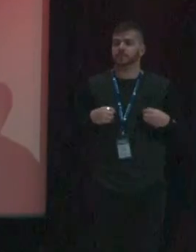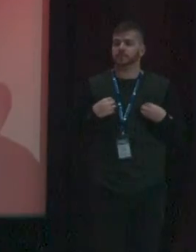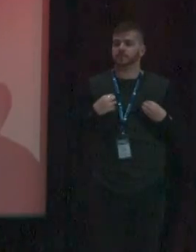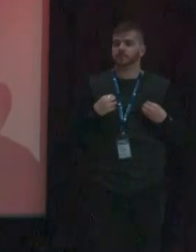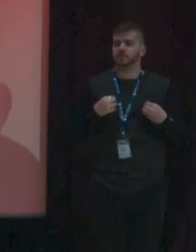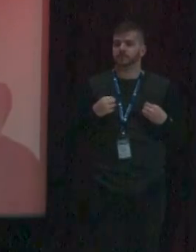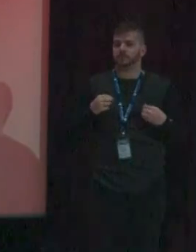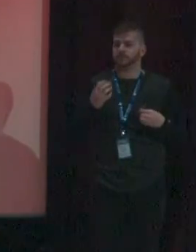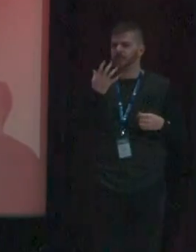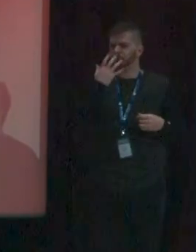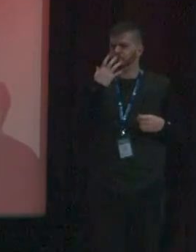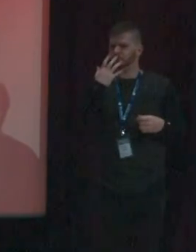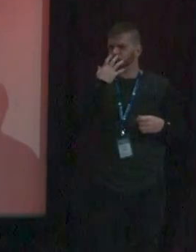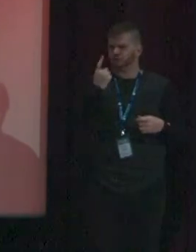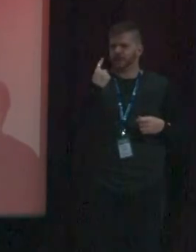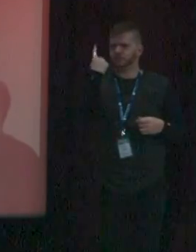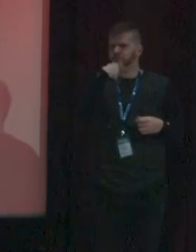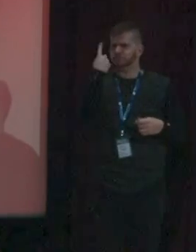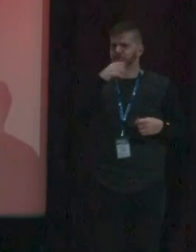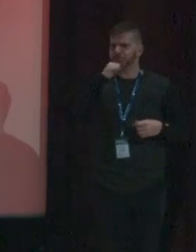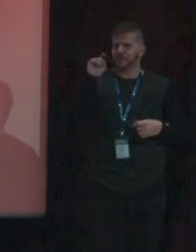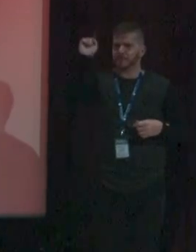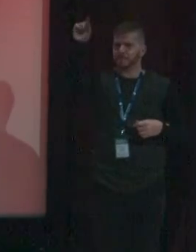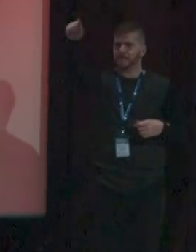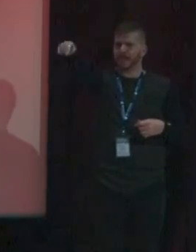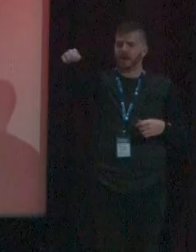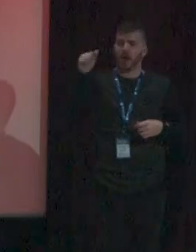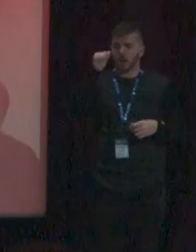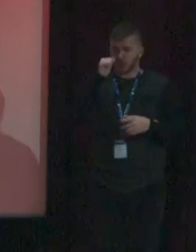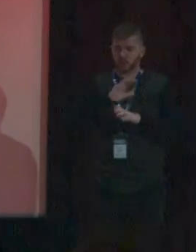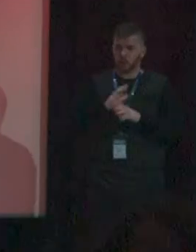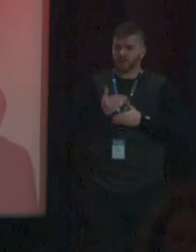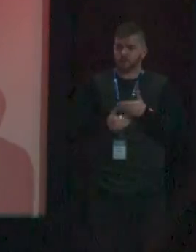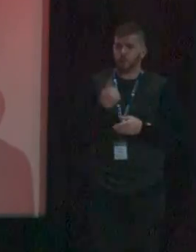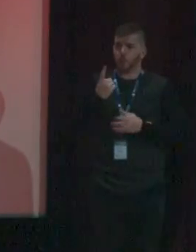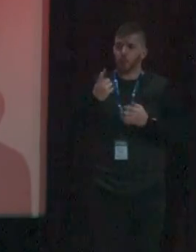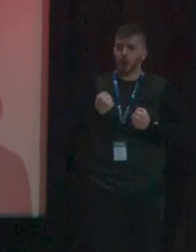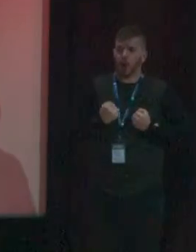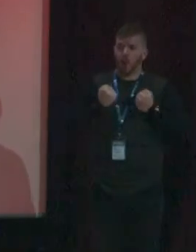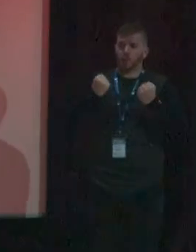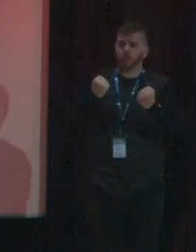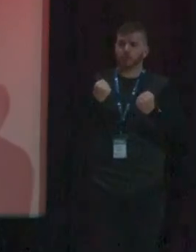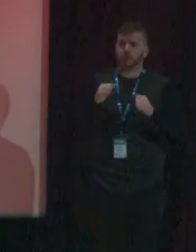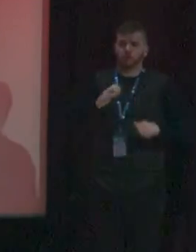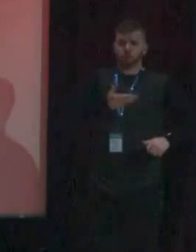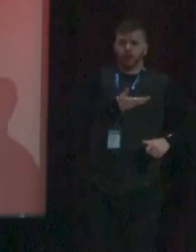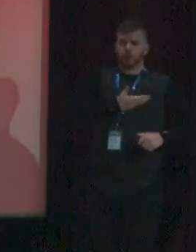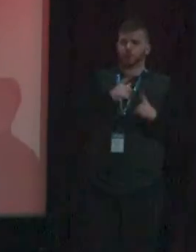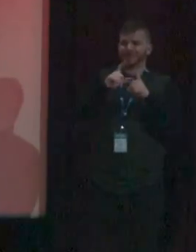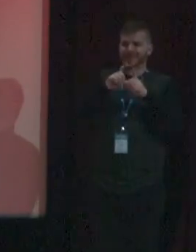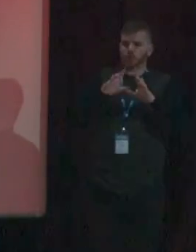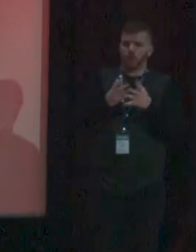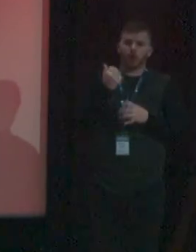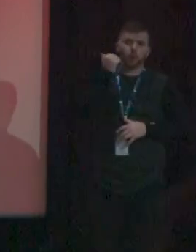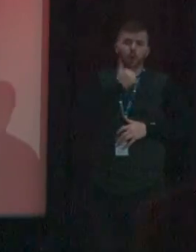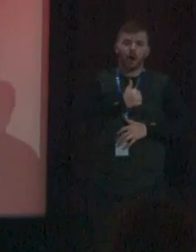a strange-looking gentleman at the back? Yeah, it is. I noticed the narrative. Who owns the rights to Discworld Noir? And will it